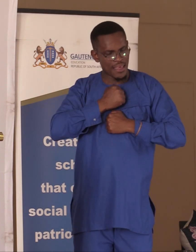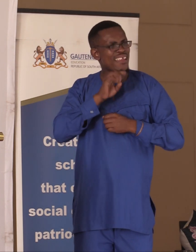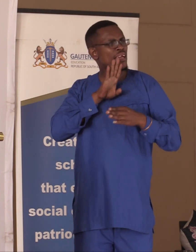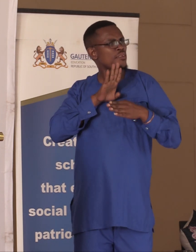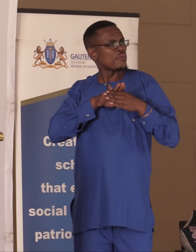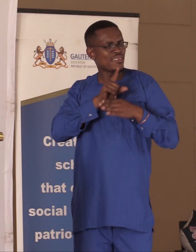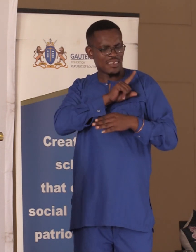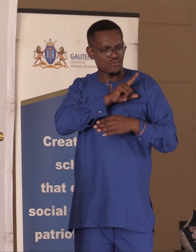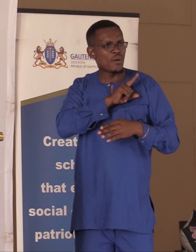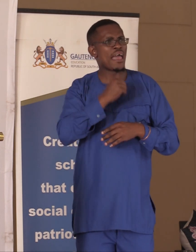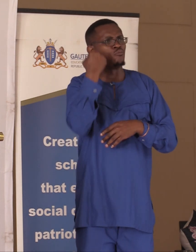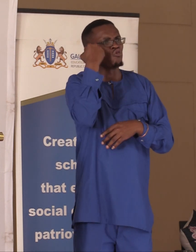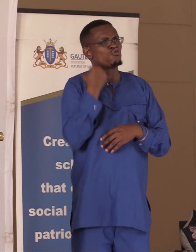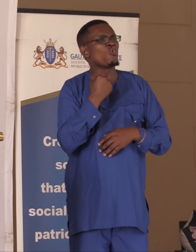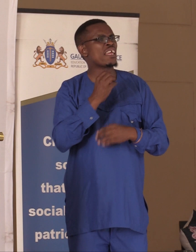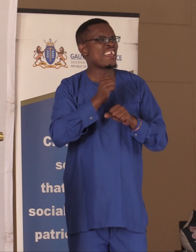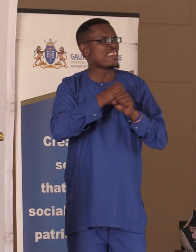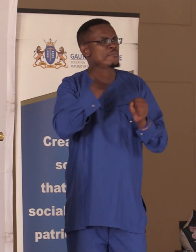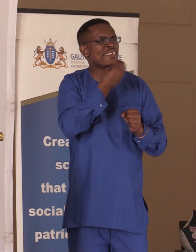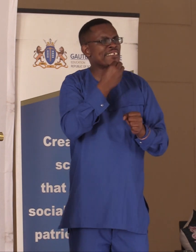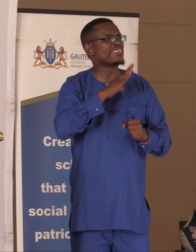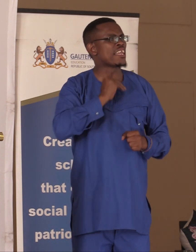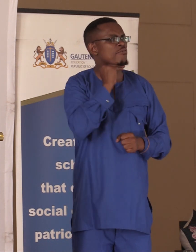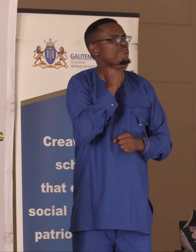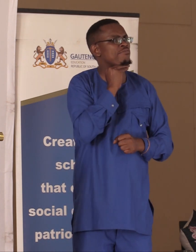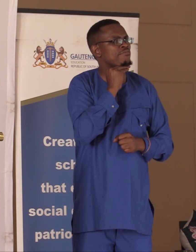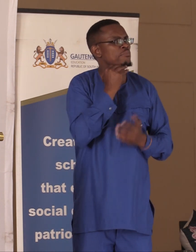reason why I'm so short. I did not eat enough when I was young.